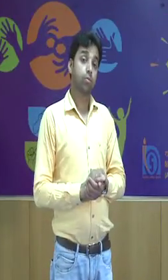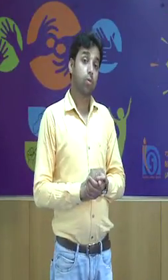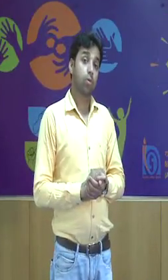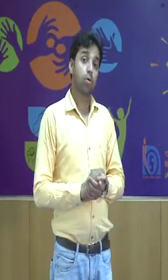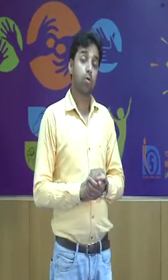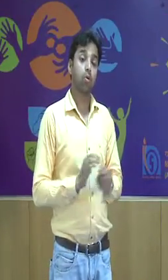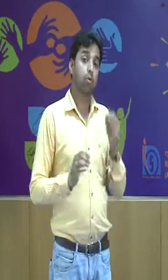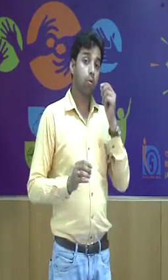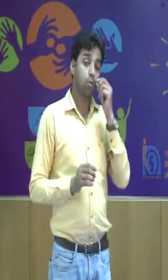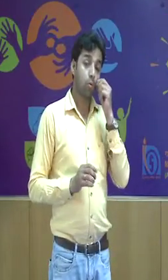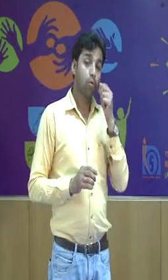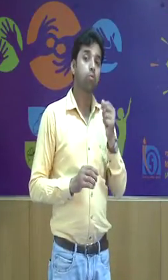Women could become writers,